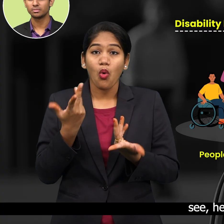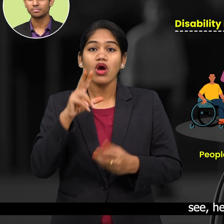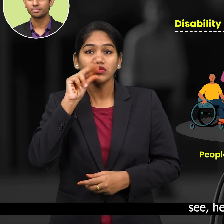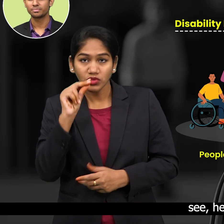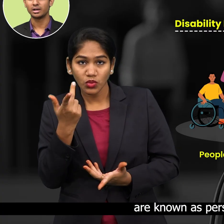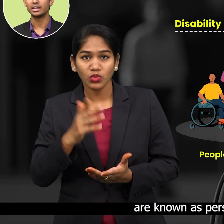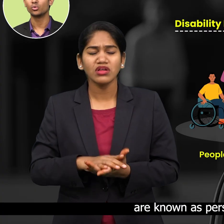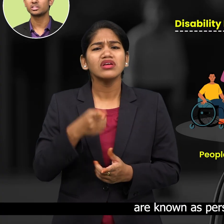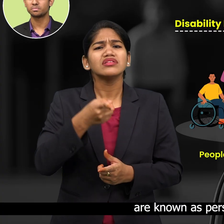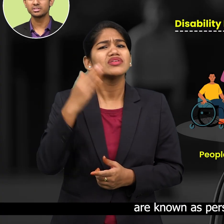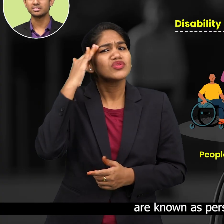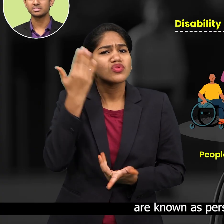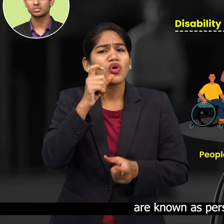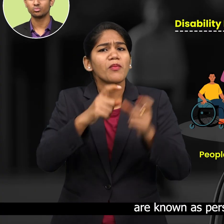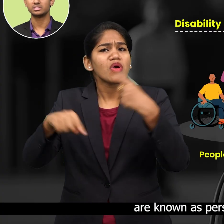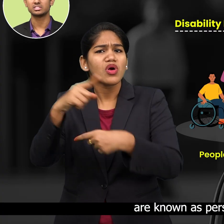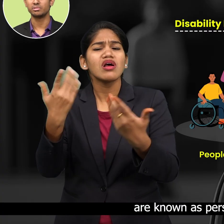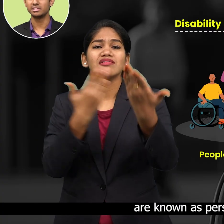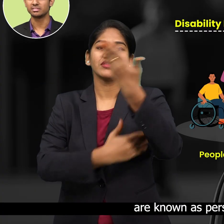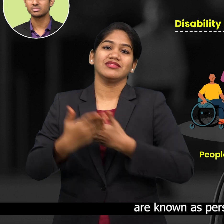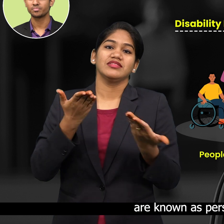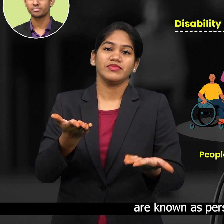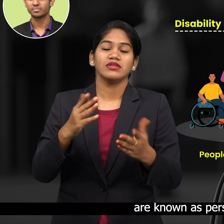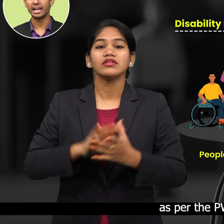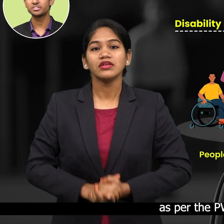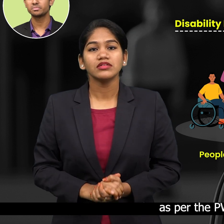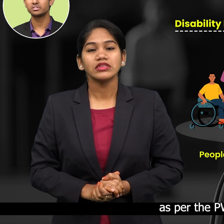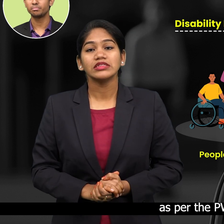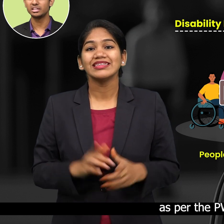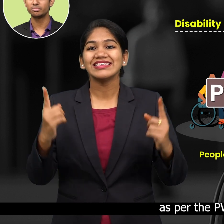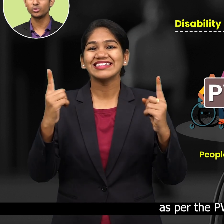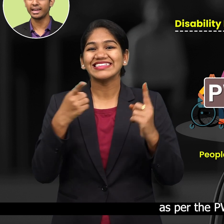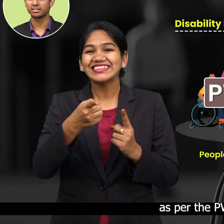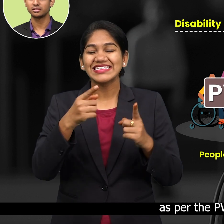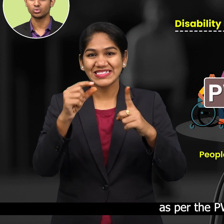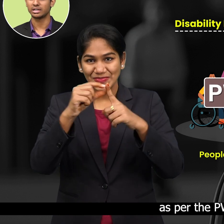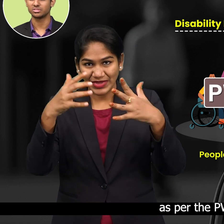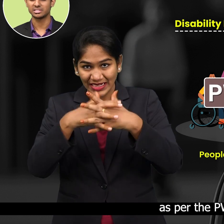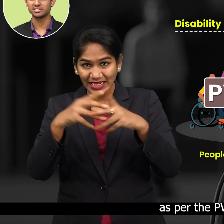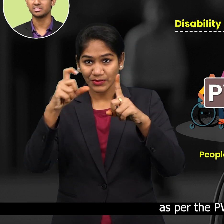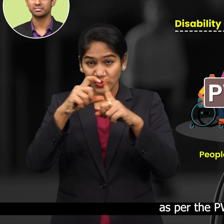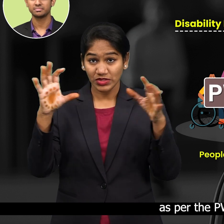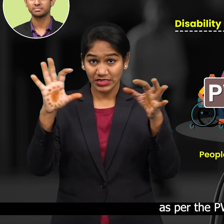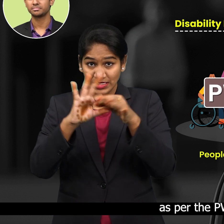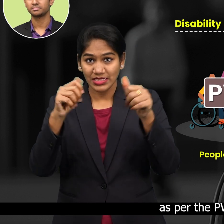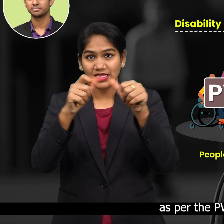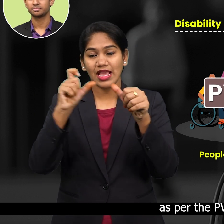talk are known as persons with disabilities as per the PW Act